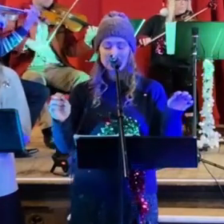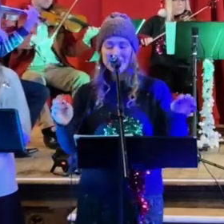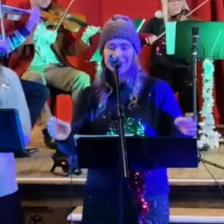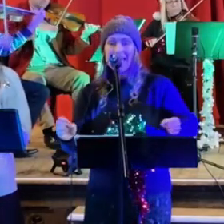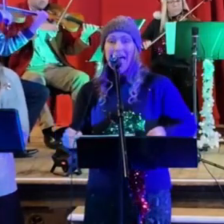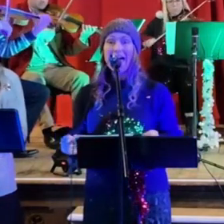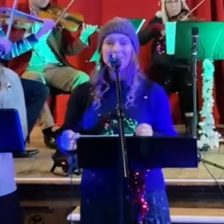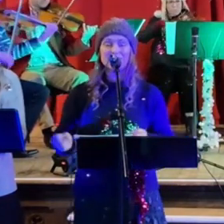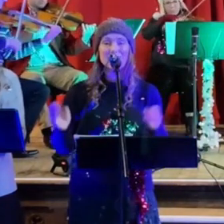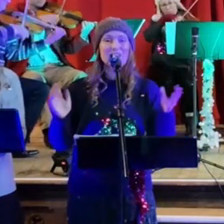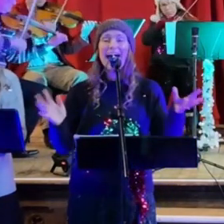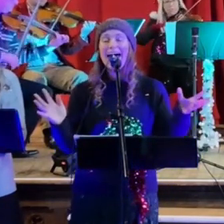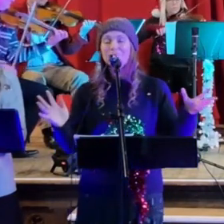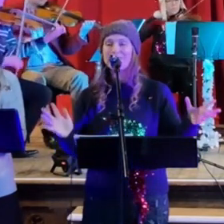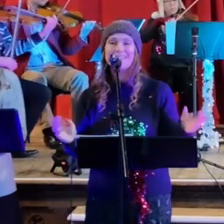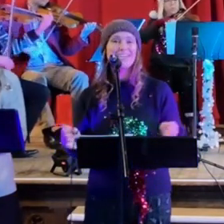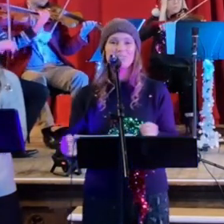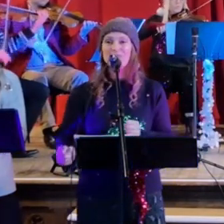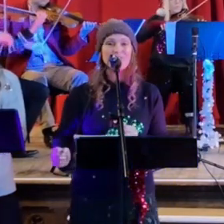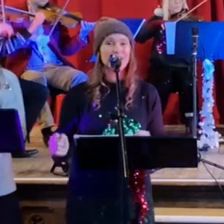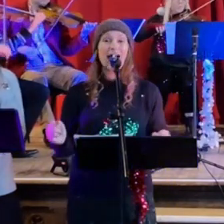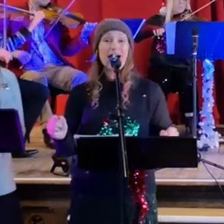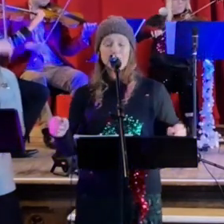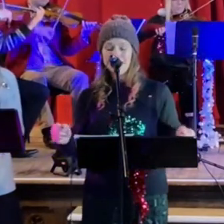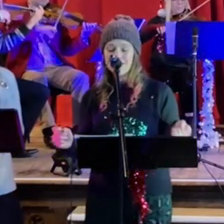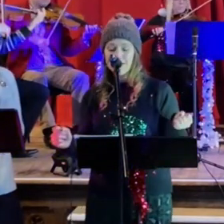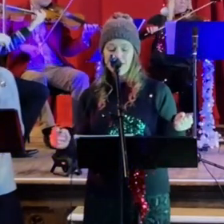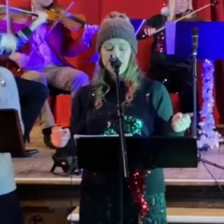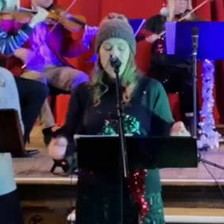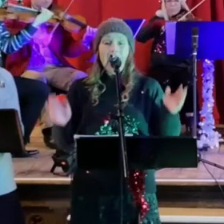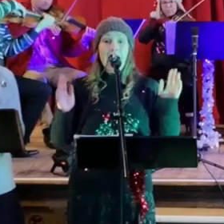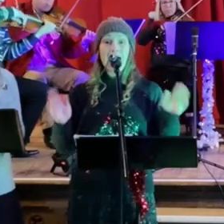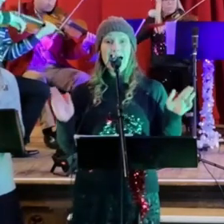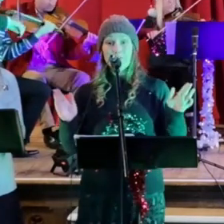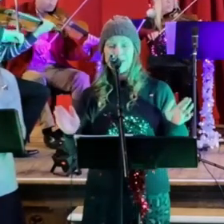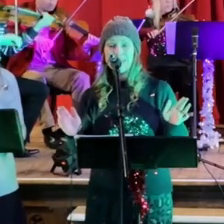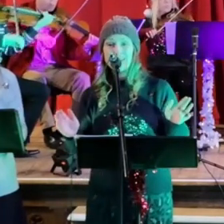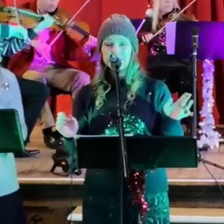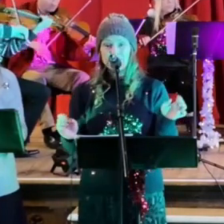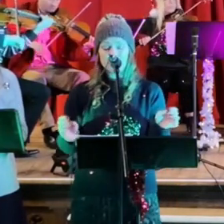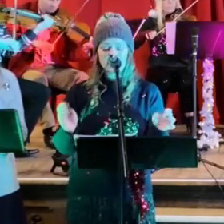Christmas and such happiness for the coming year. Happiness for the